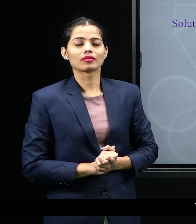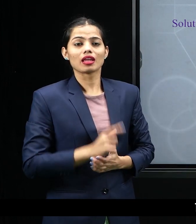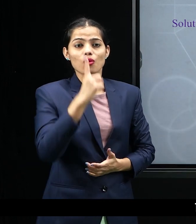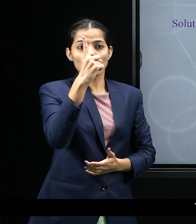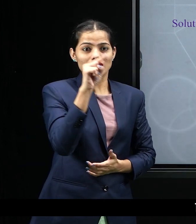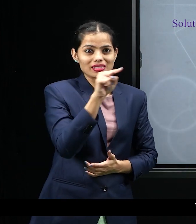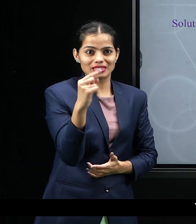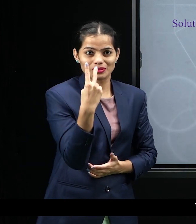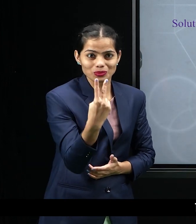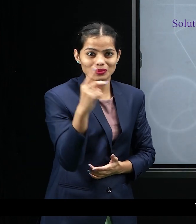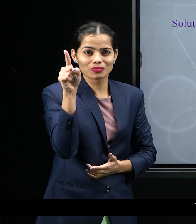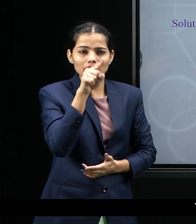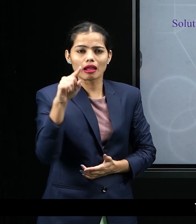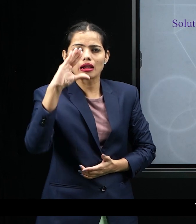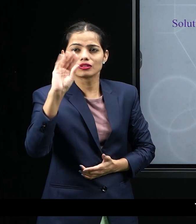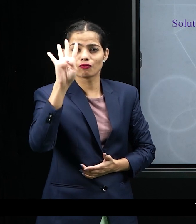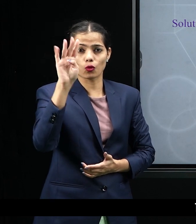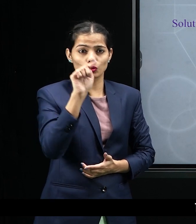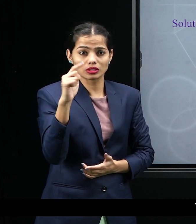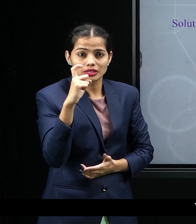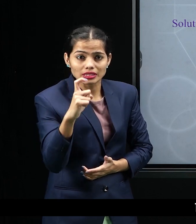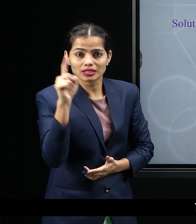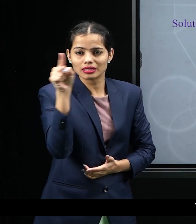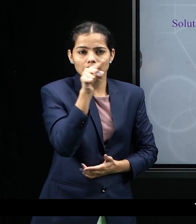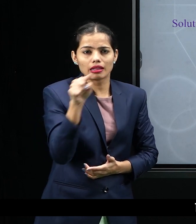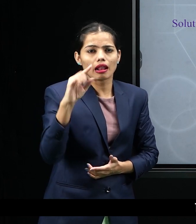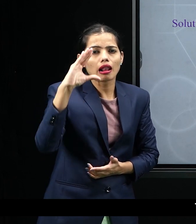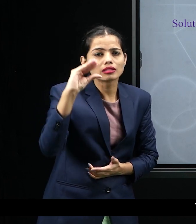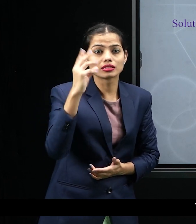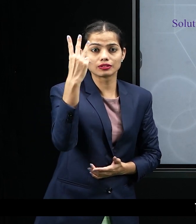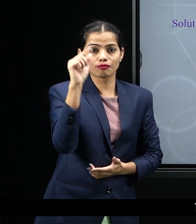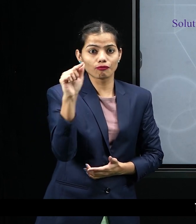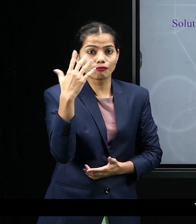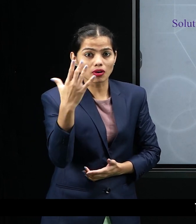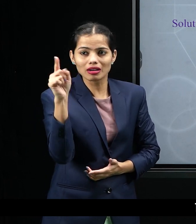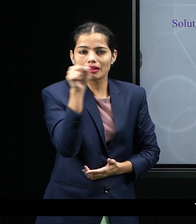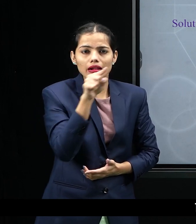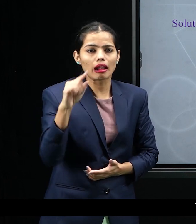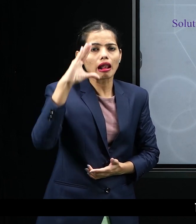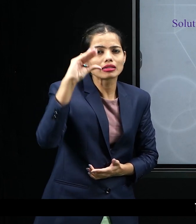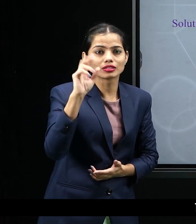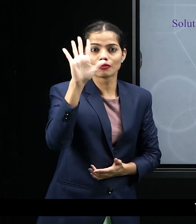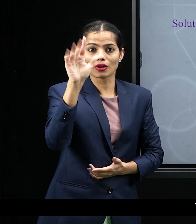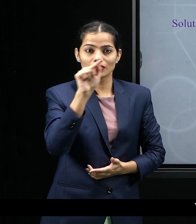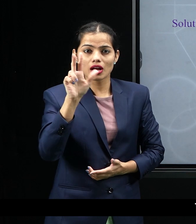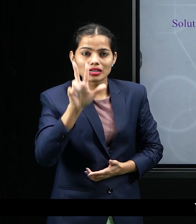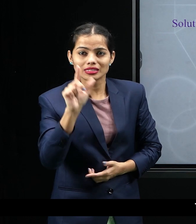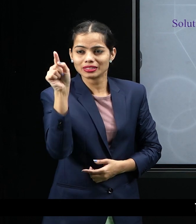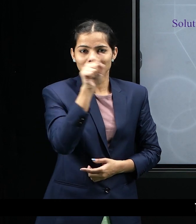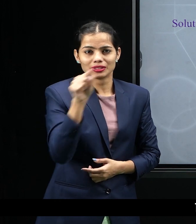1 by 2 less than 4 by 7 less than 3 by 5 less than 5 by 8 less than 2 by 3.